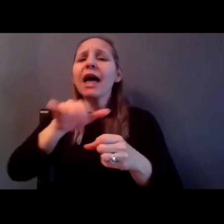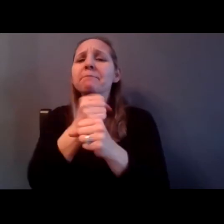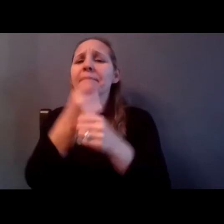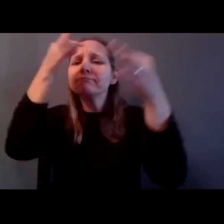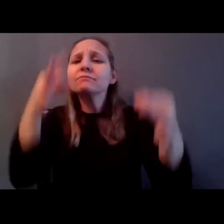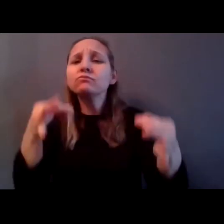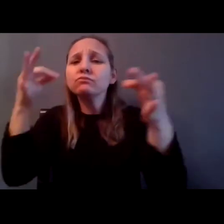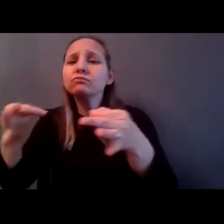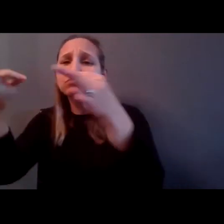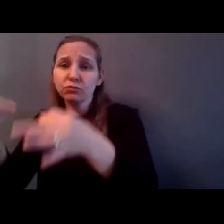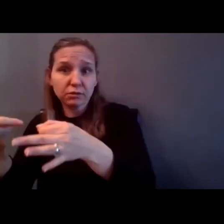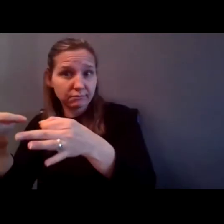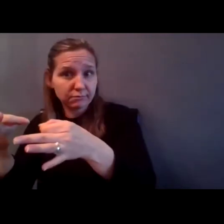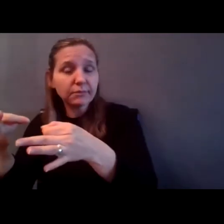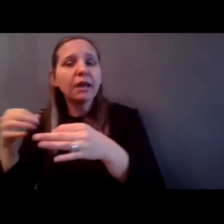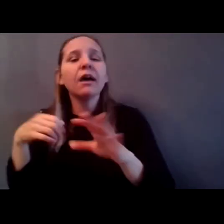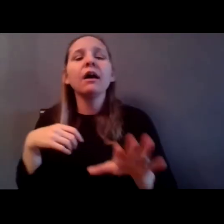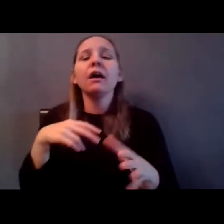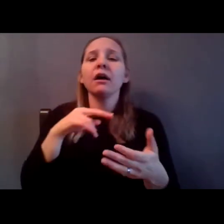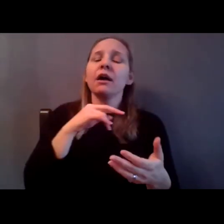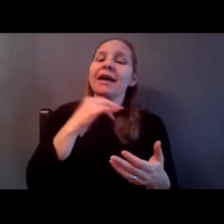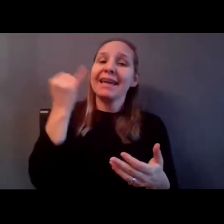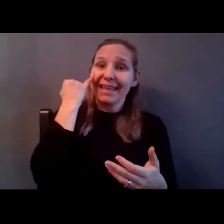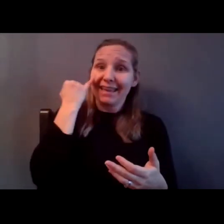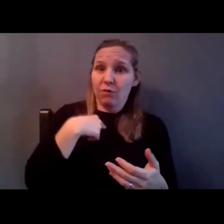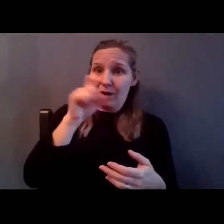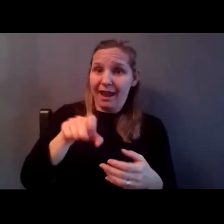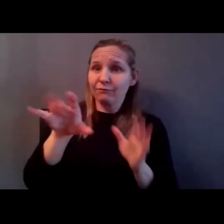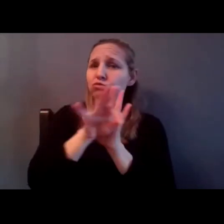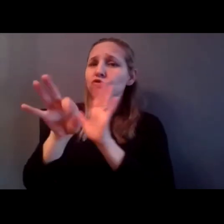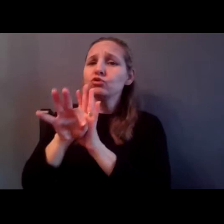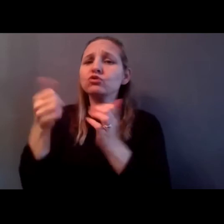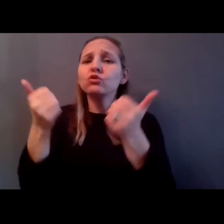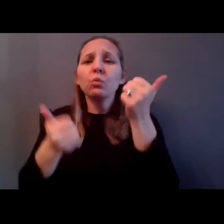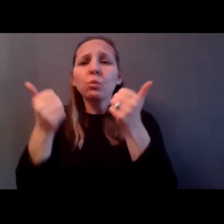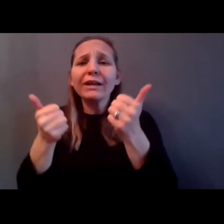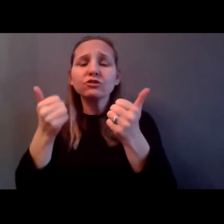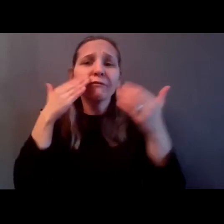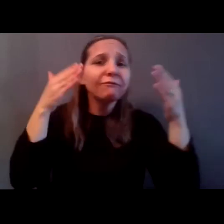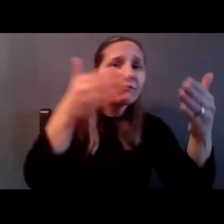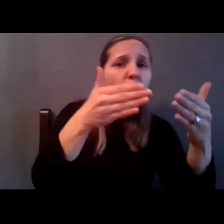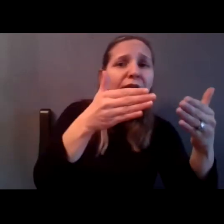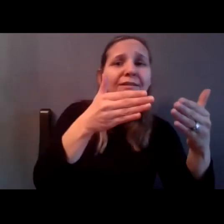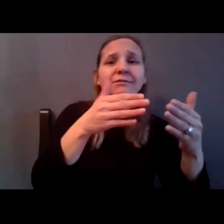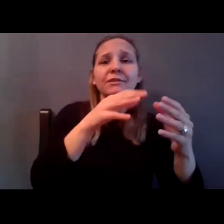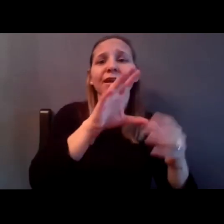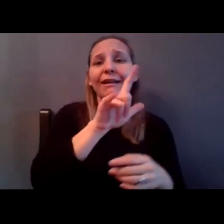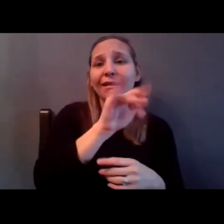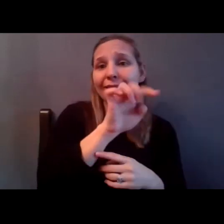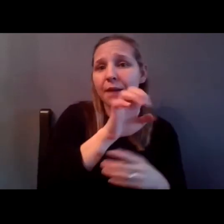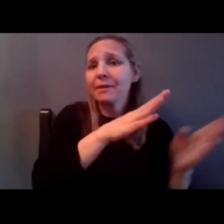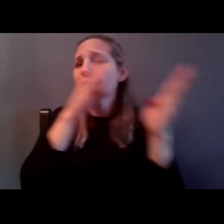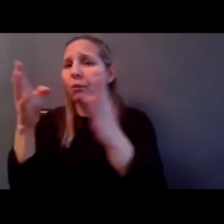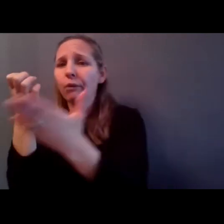place. If and when we have to choose which sacrifices to make for climate or for the economy, let's look to those who